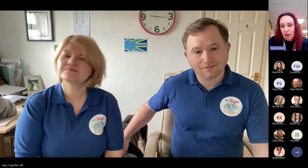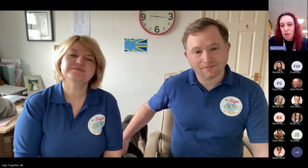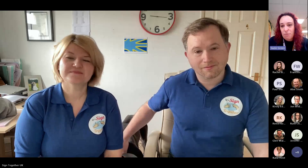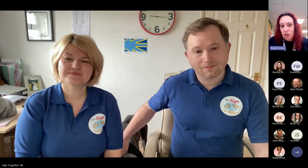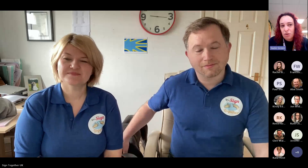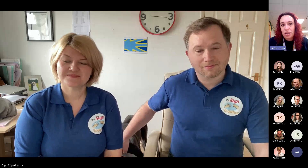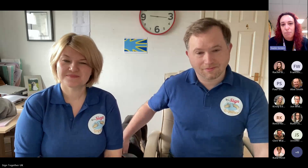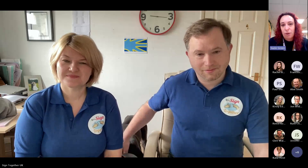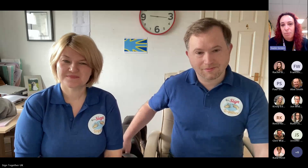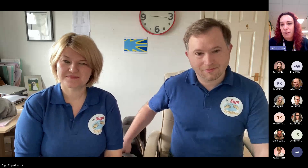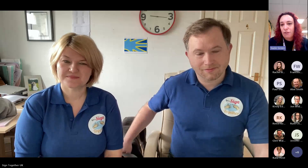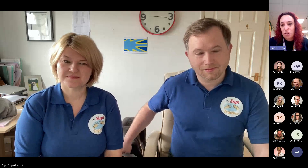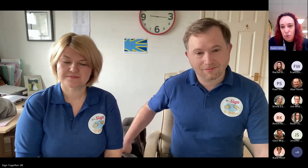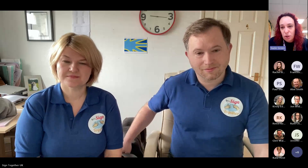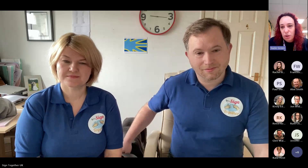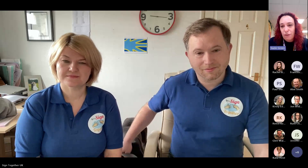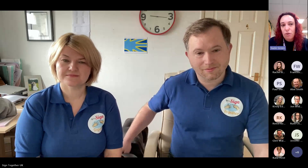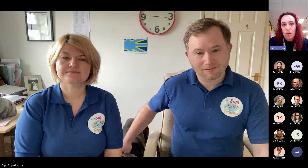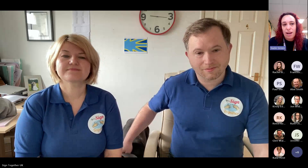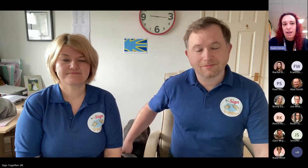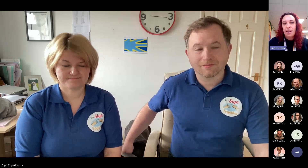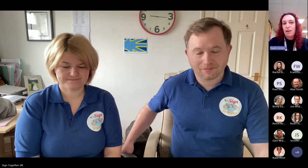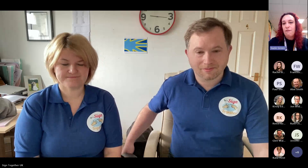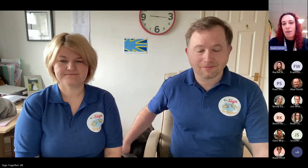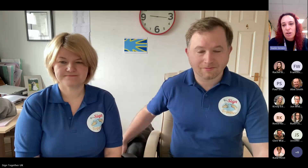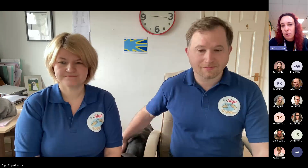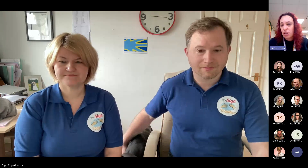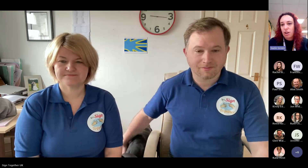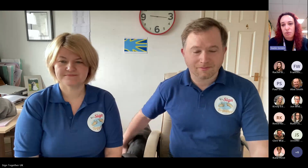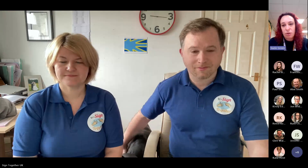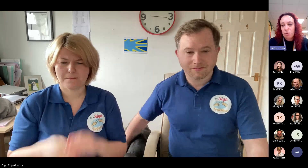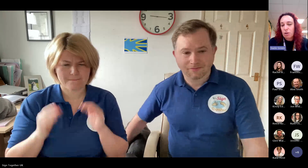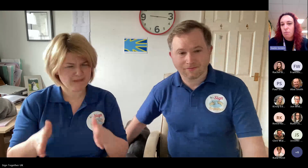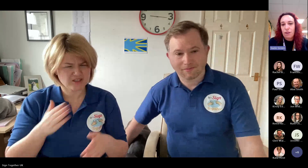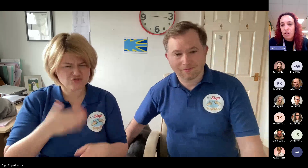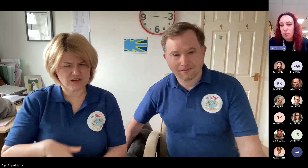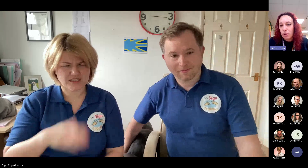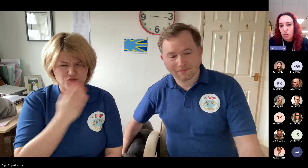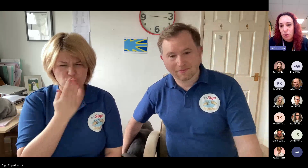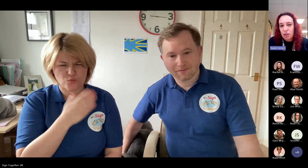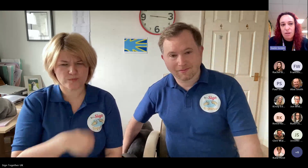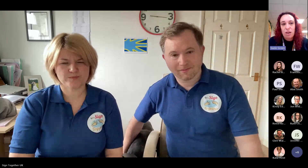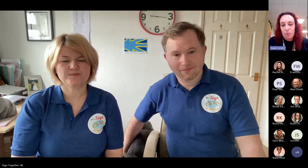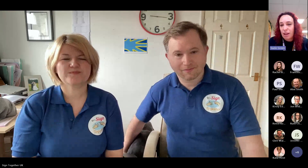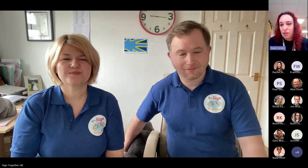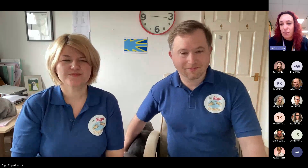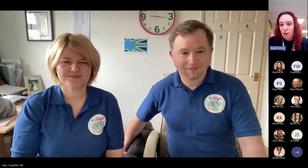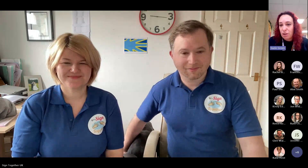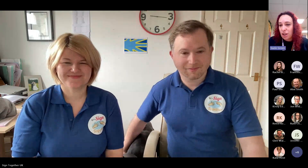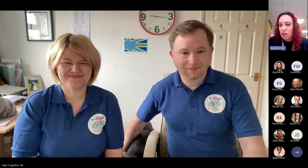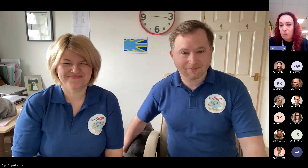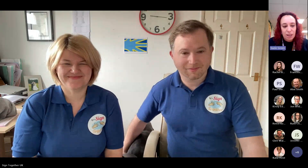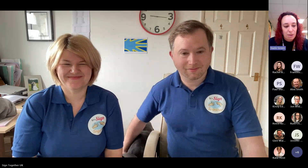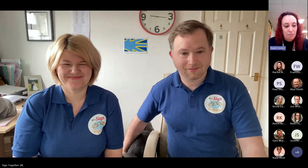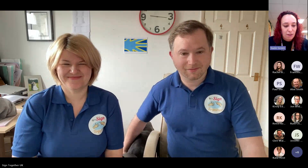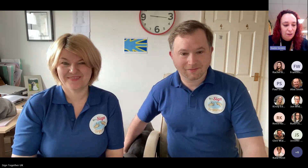but you must dress appropriately for school. So if you wear a very short skirt or a crop top or very short shorts or something, you will have to go home and change. So please be mindful